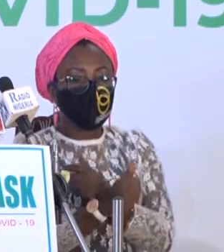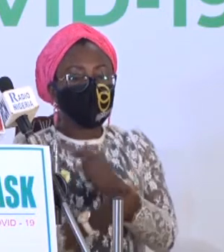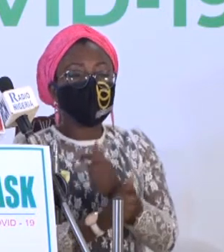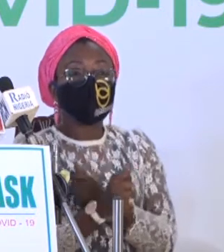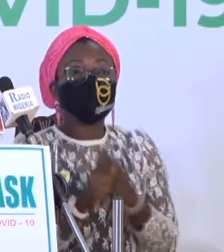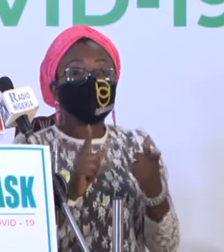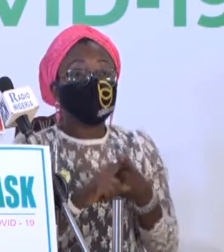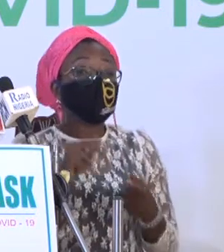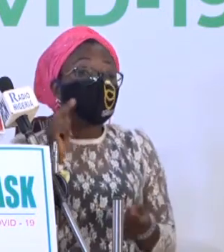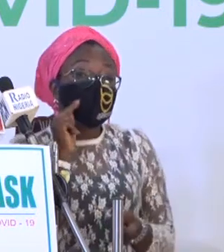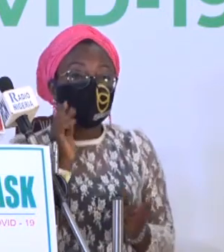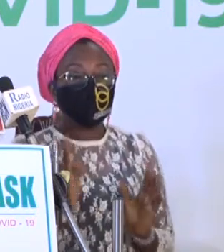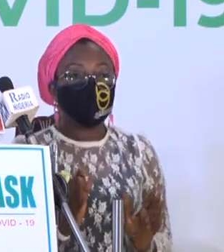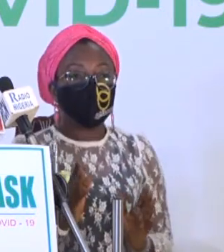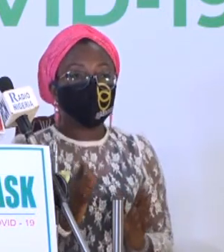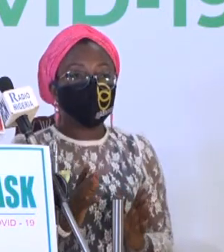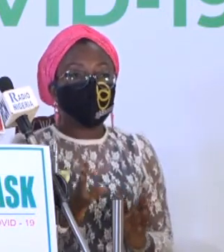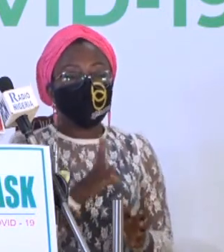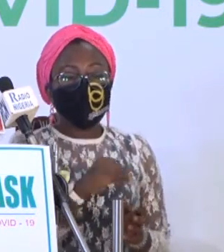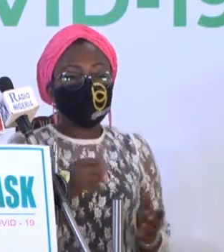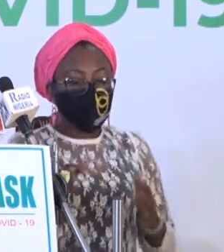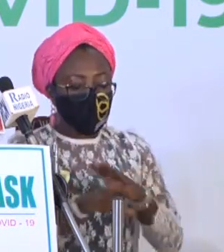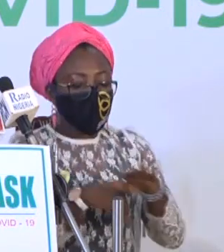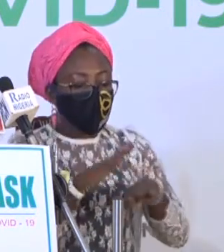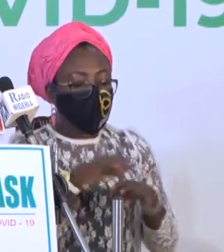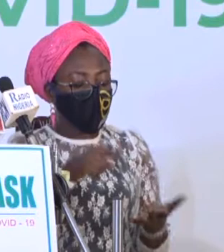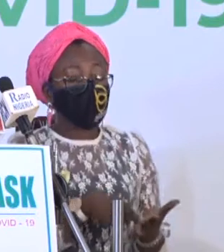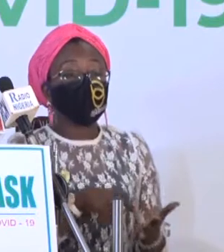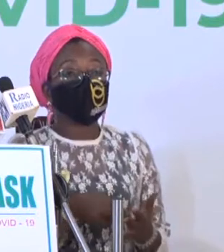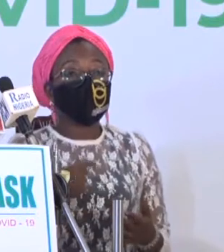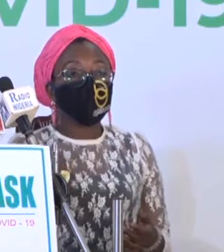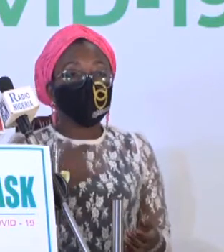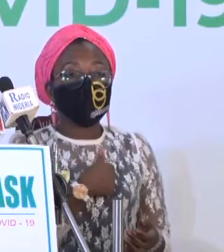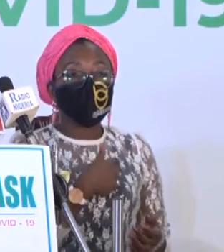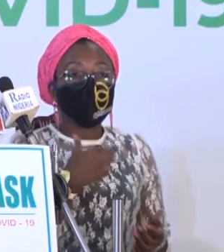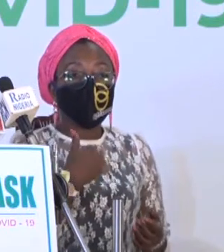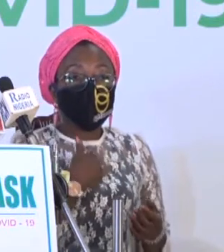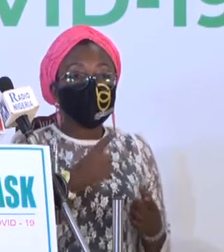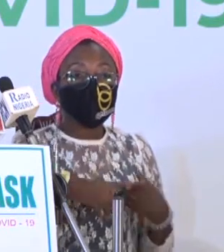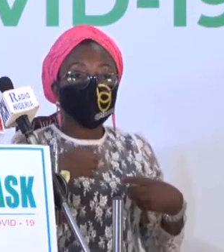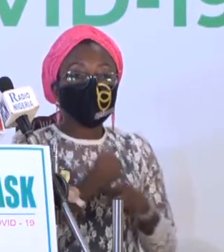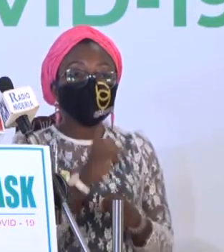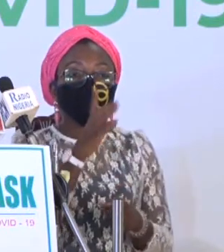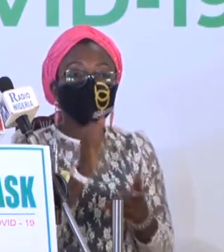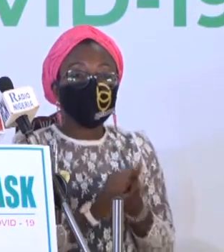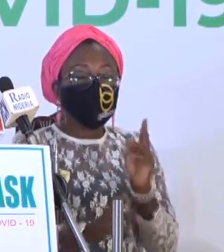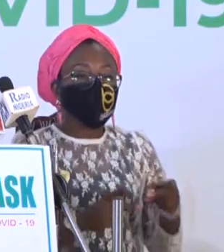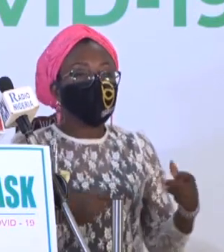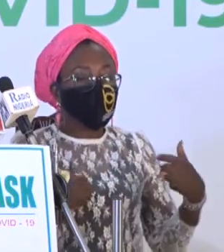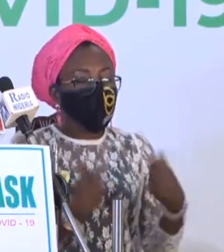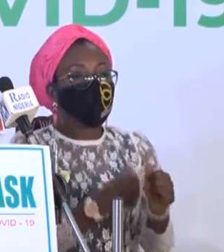public health is a big issue in the country. So based on that directives, we have complied by